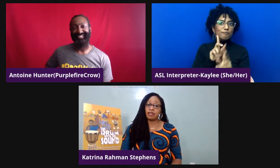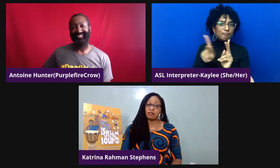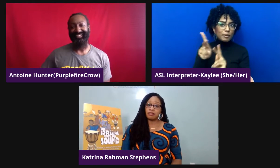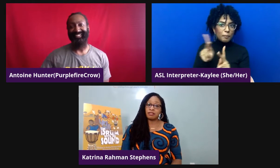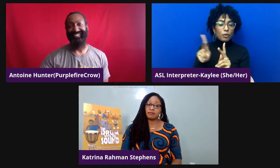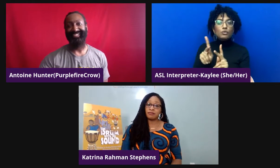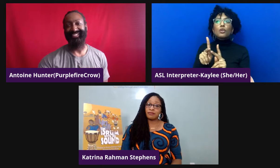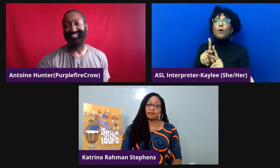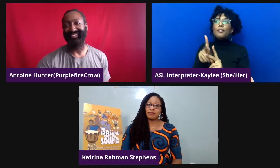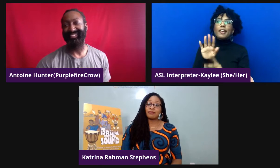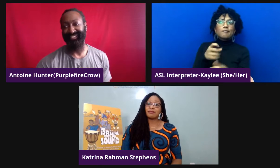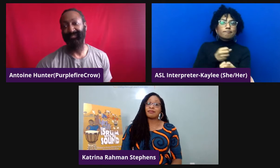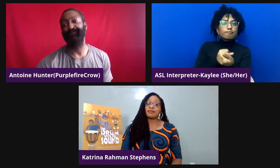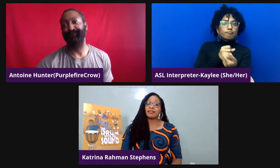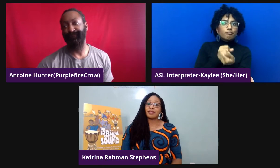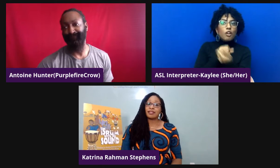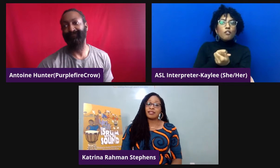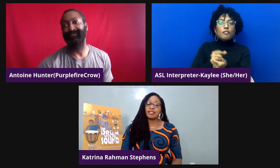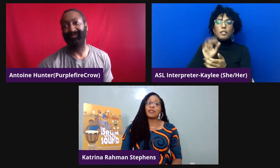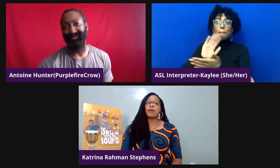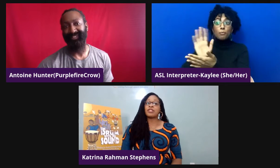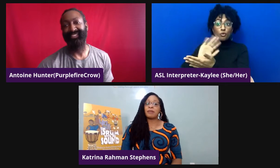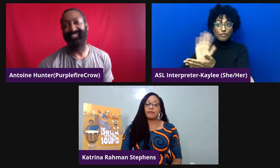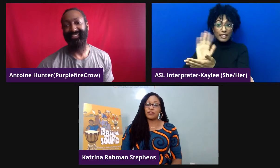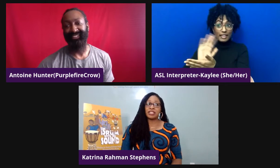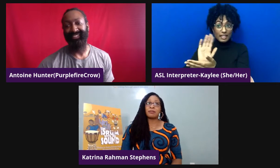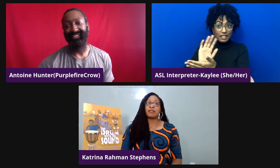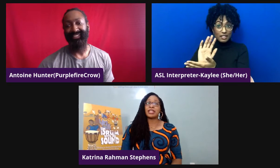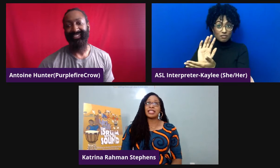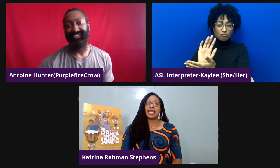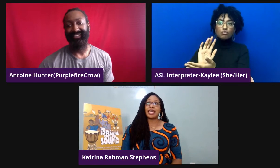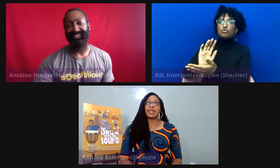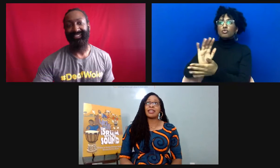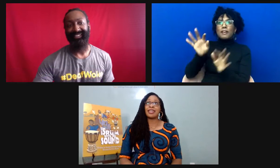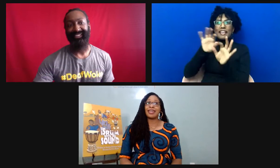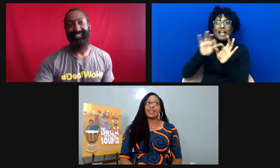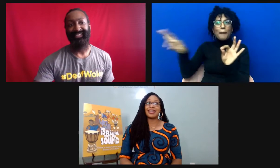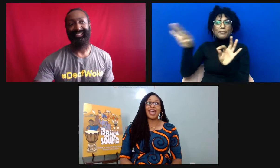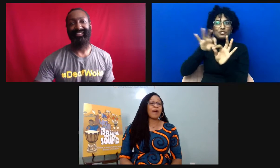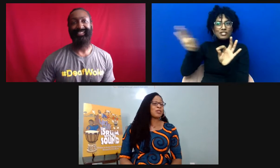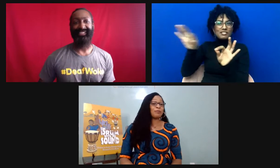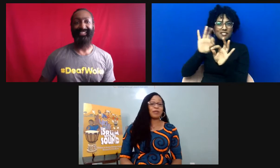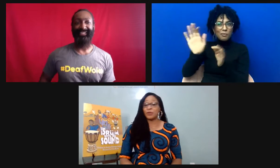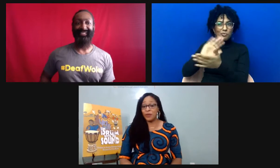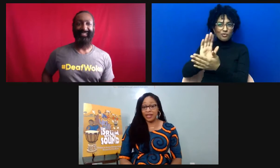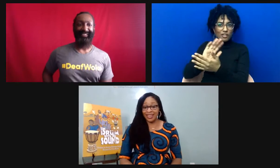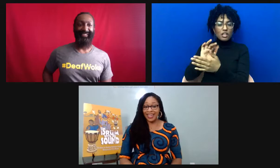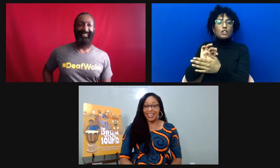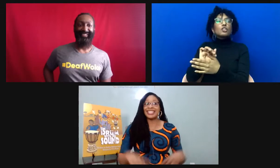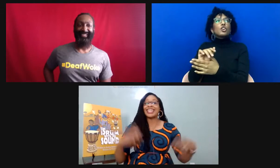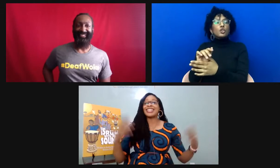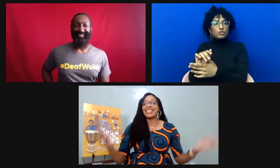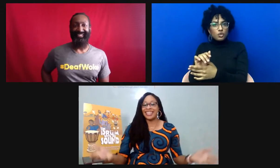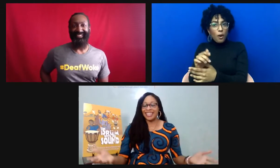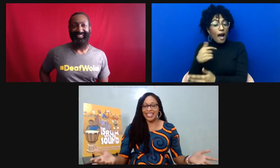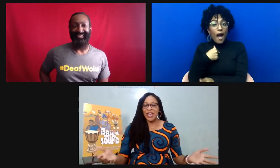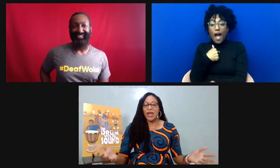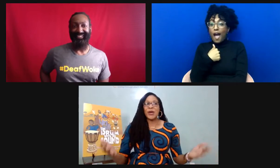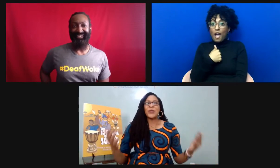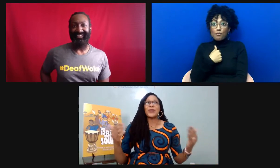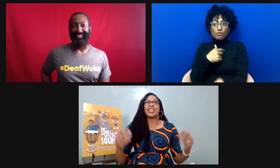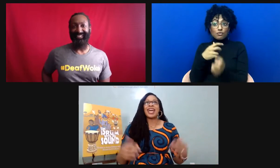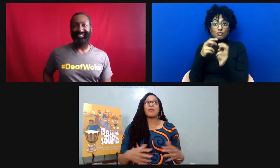movie theaters. So that was my first experience. And then I was blown away yet